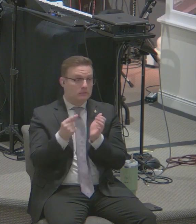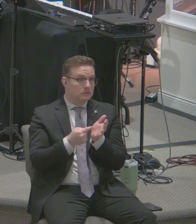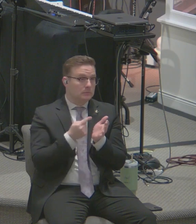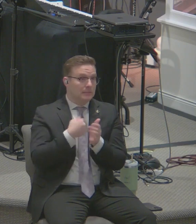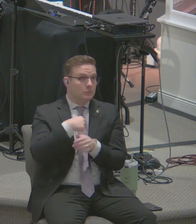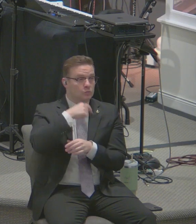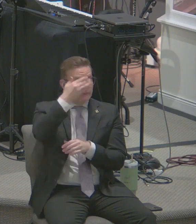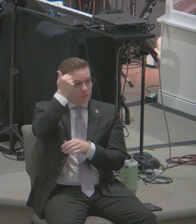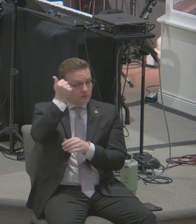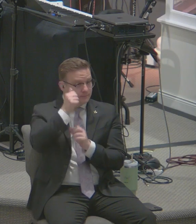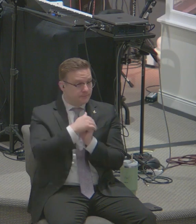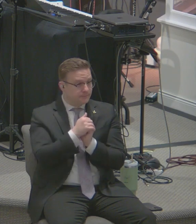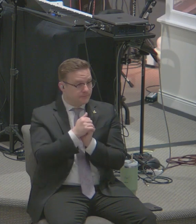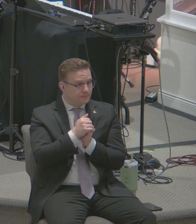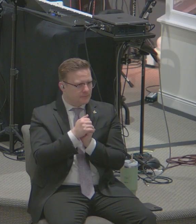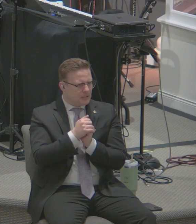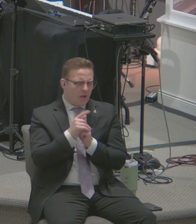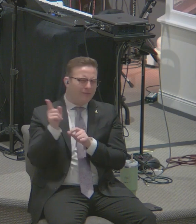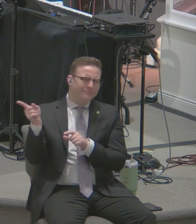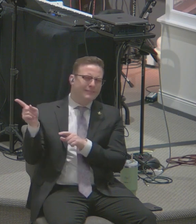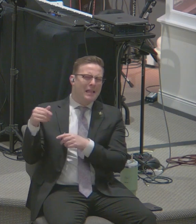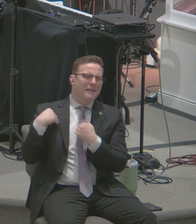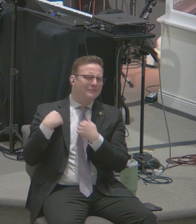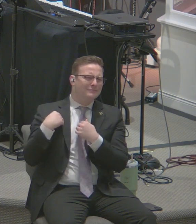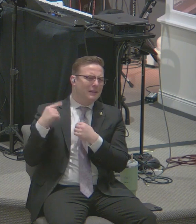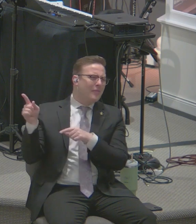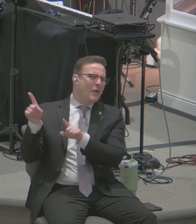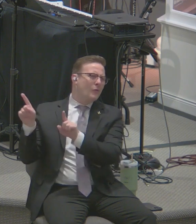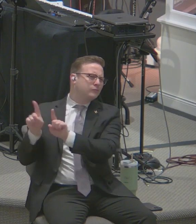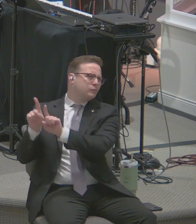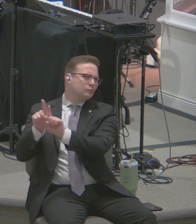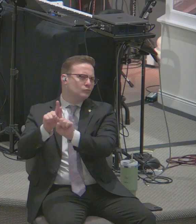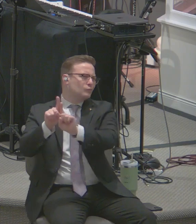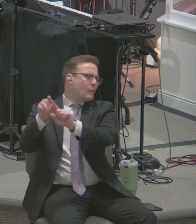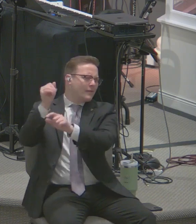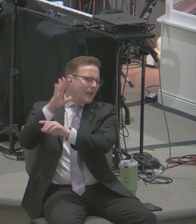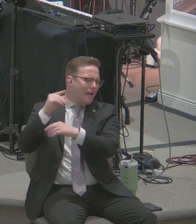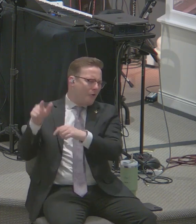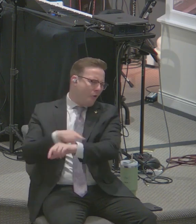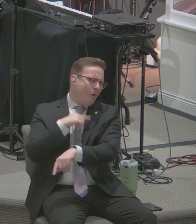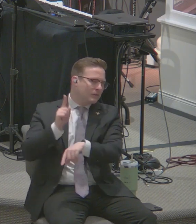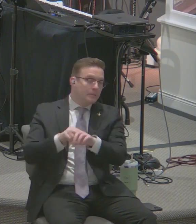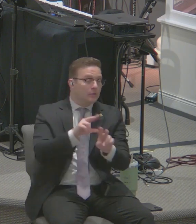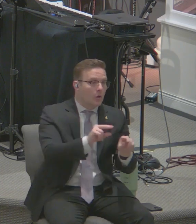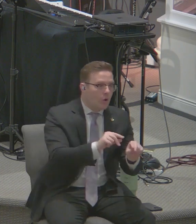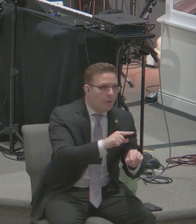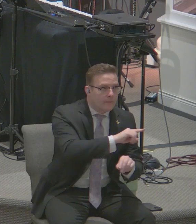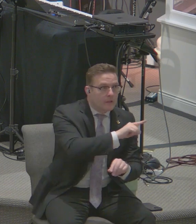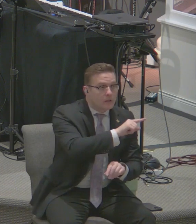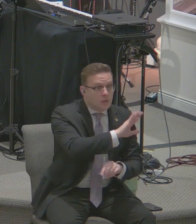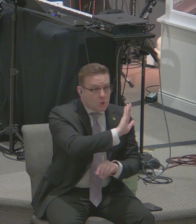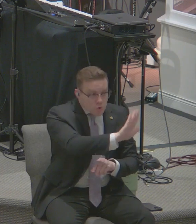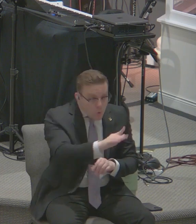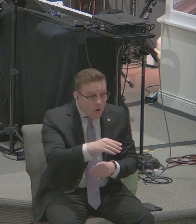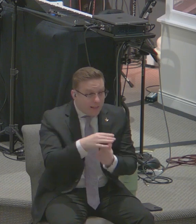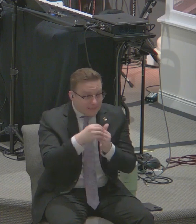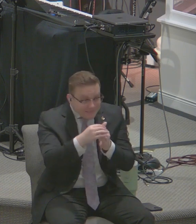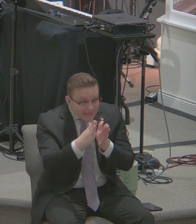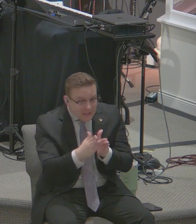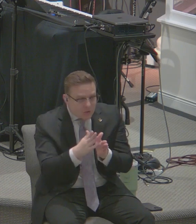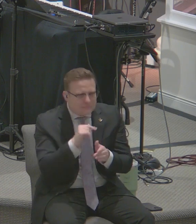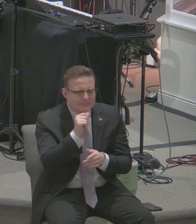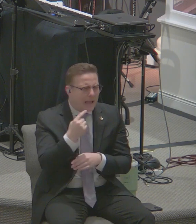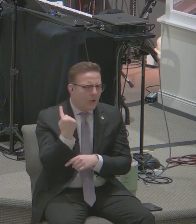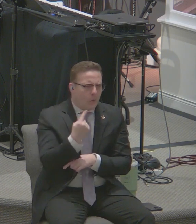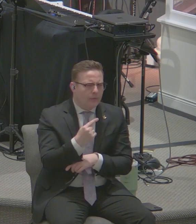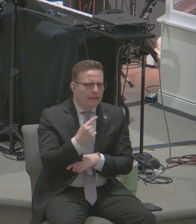Sometimes we forget. They've been walking with God for a long time. No. Your leader, this is not just